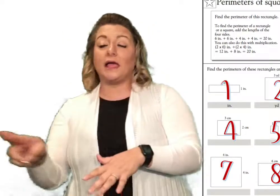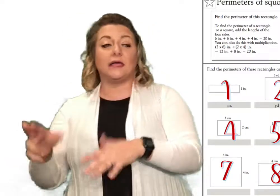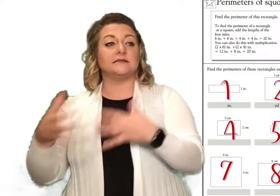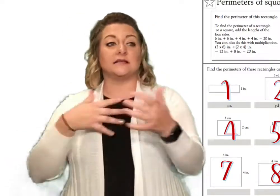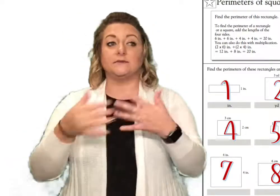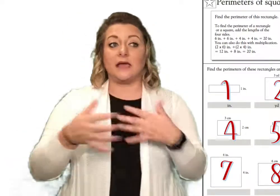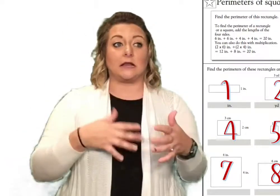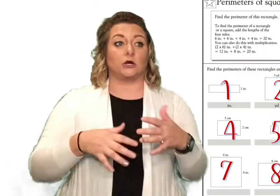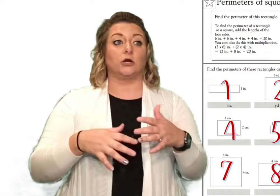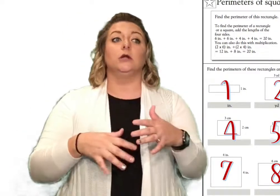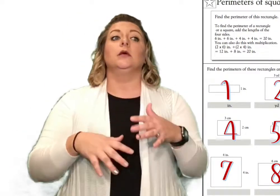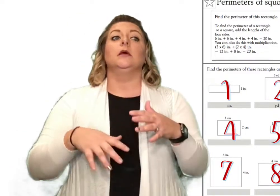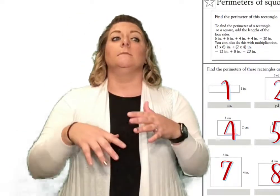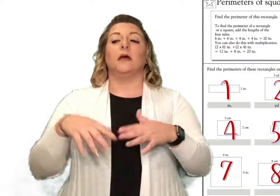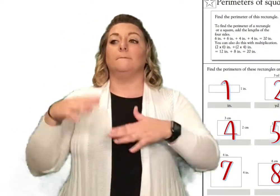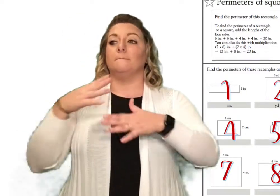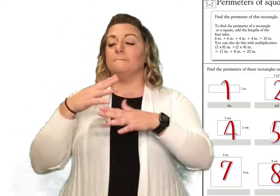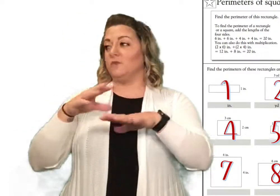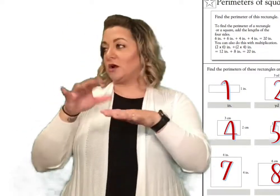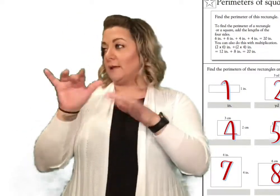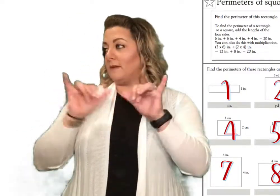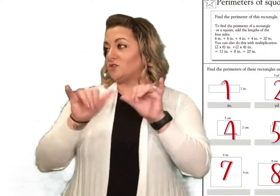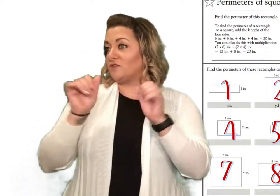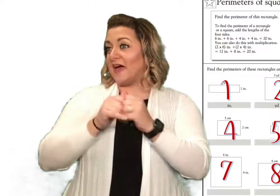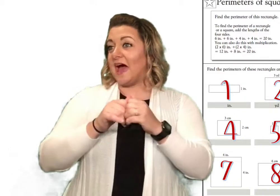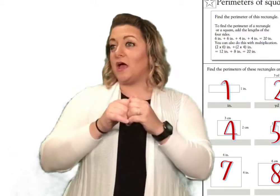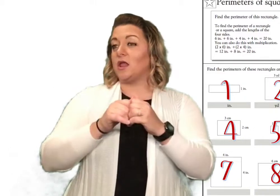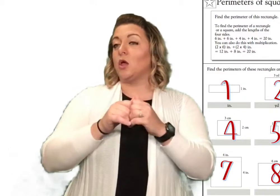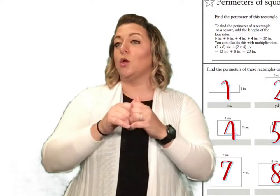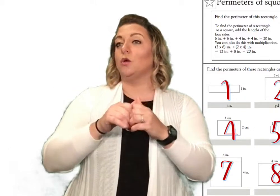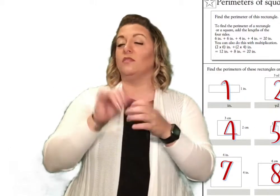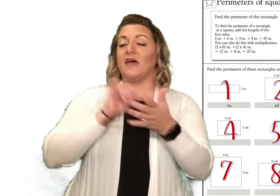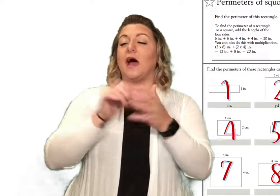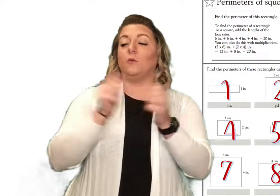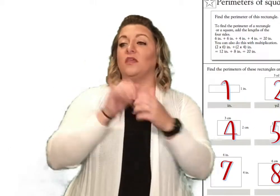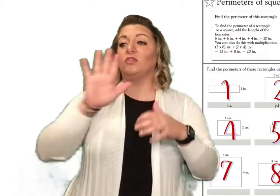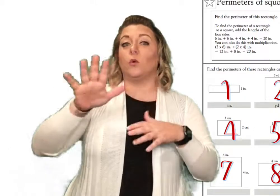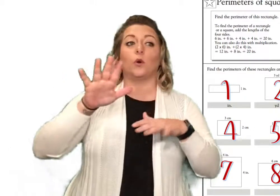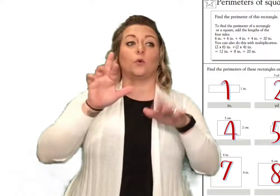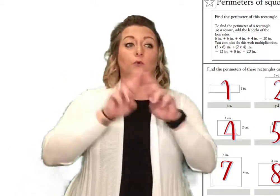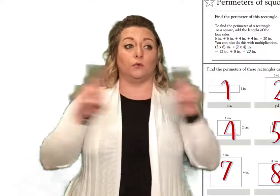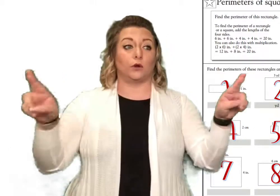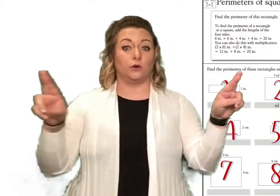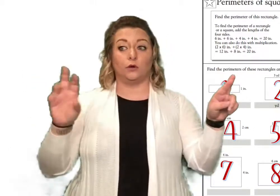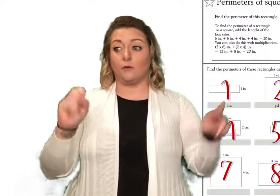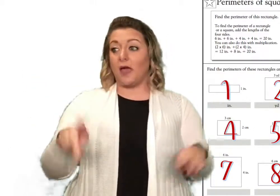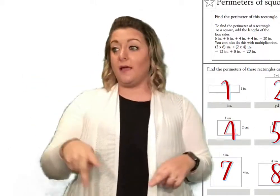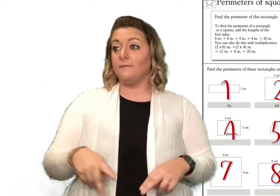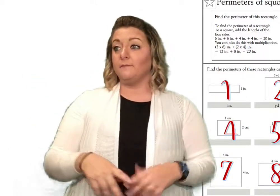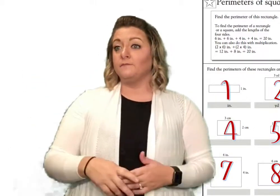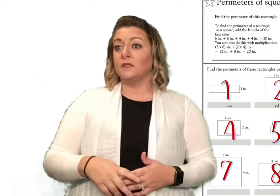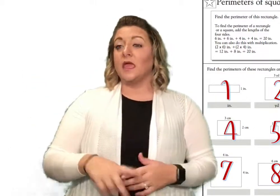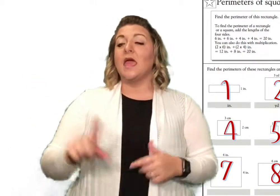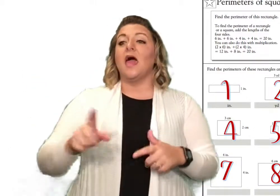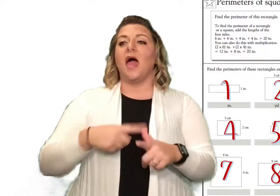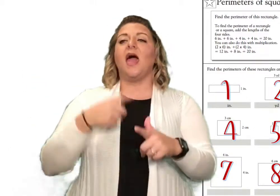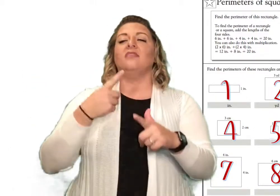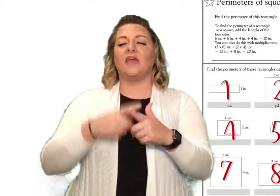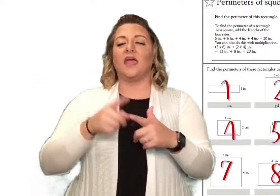it doesn't matter. But you're gonna measure that with your ruler, okay? And then